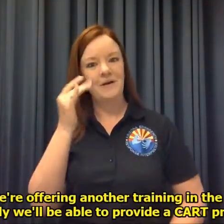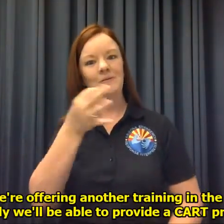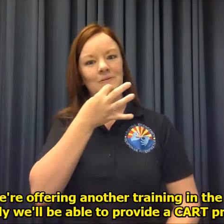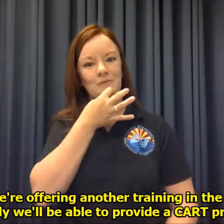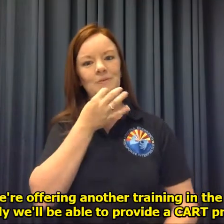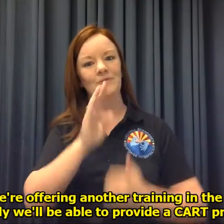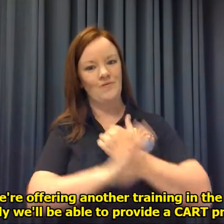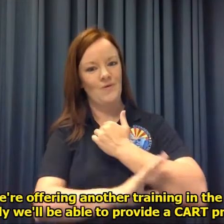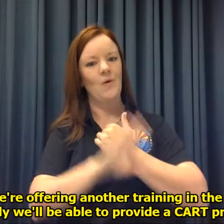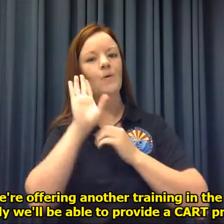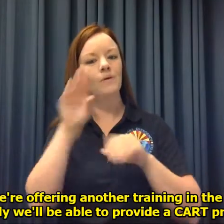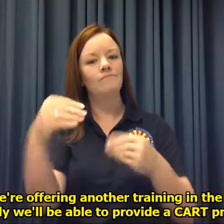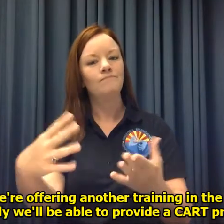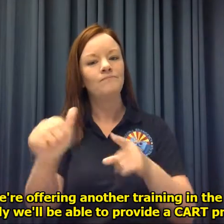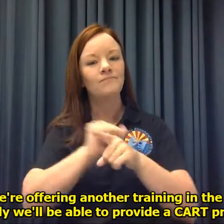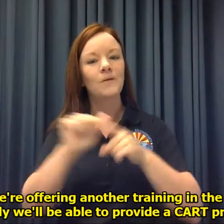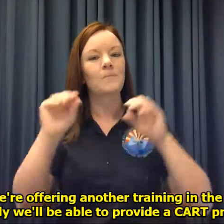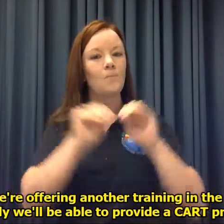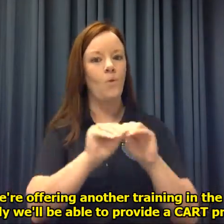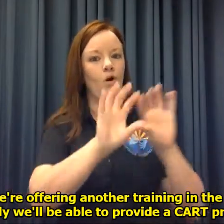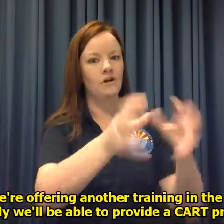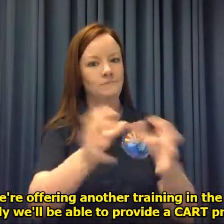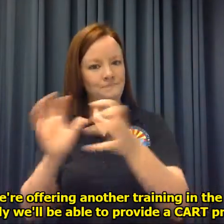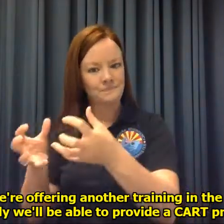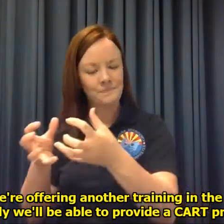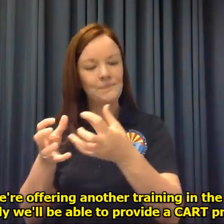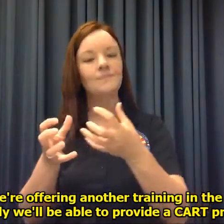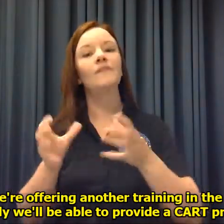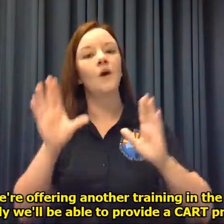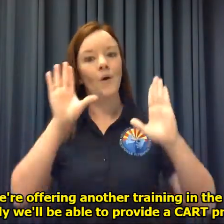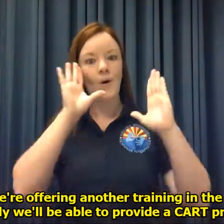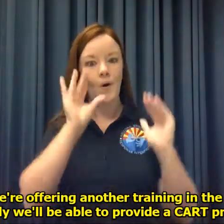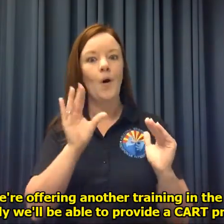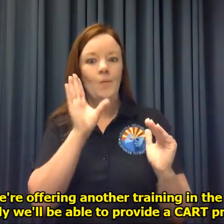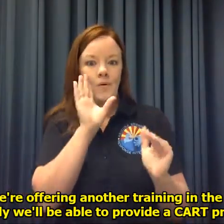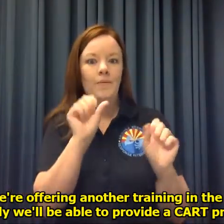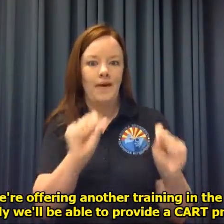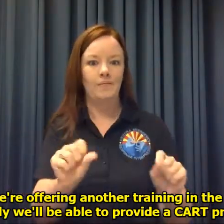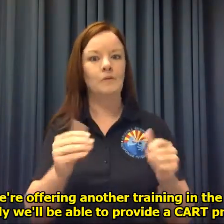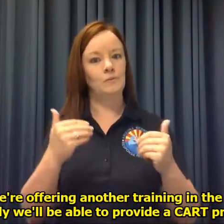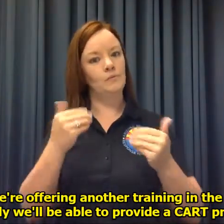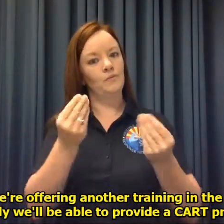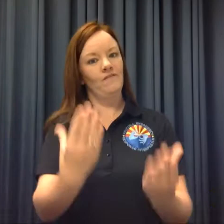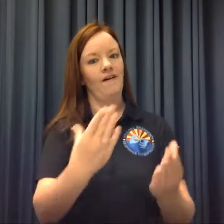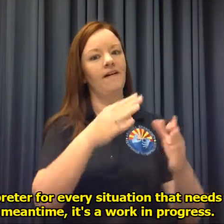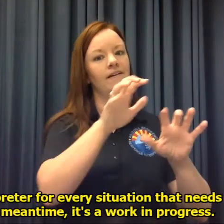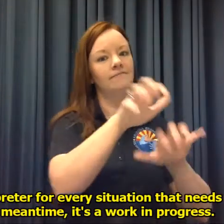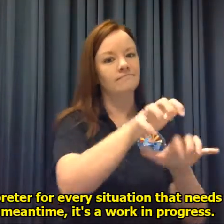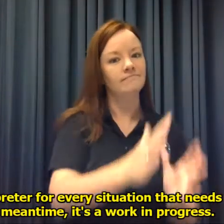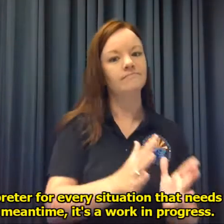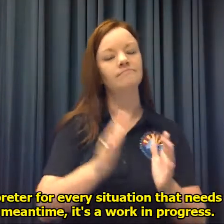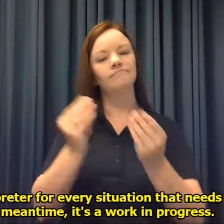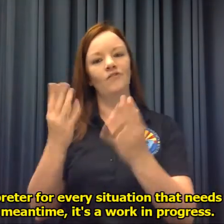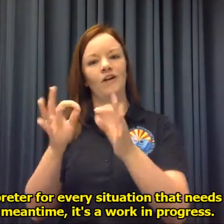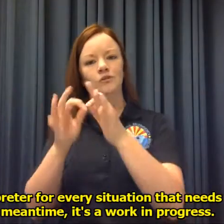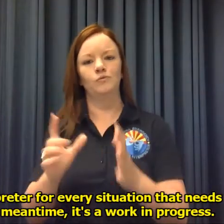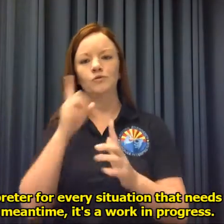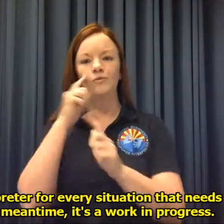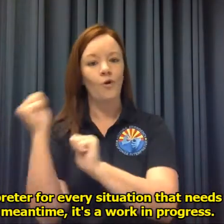That's why we're offering another training in the fall, so that hopefully we'll be able to provide a CART provider and an interpreter for every situation that needs